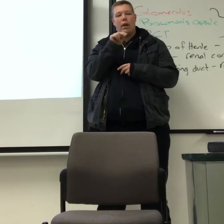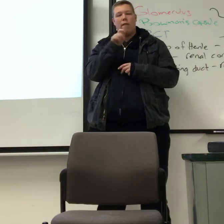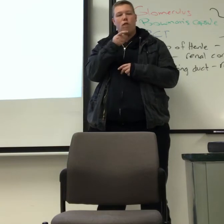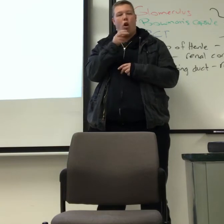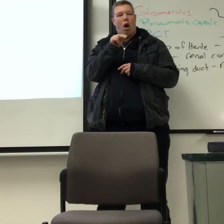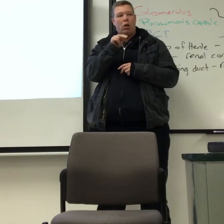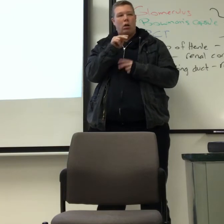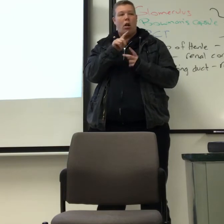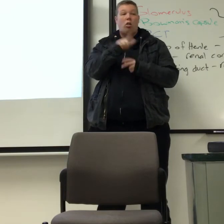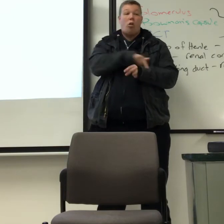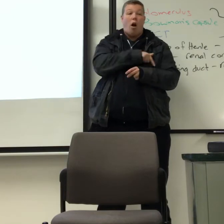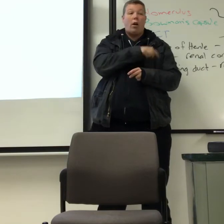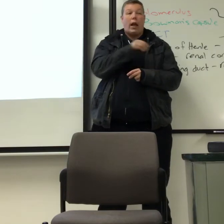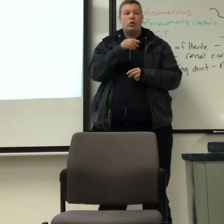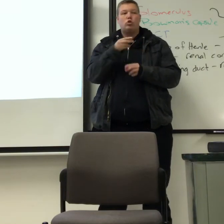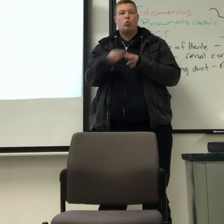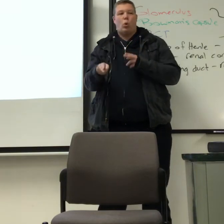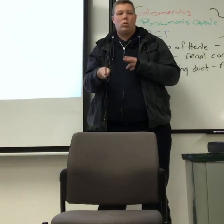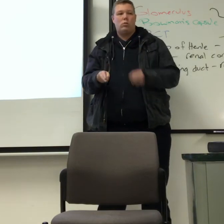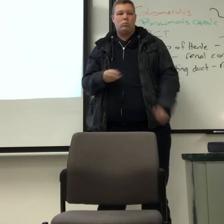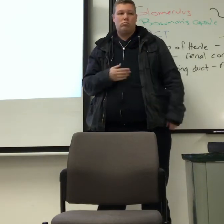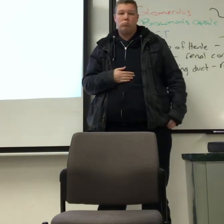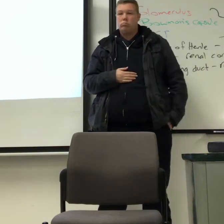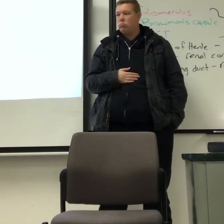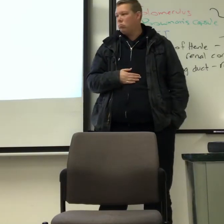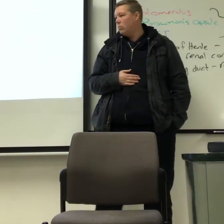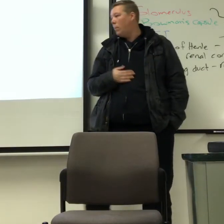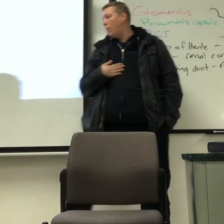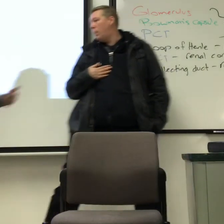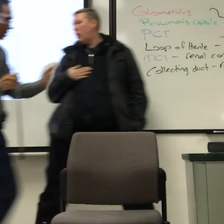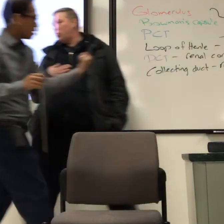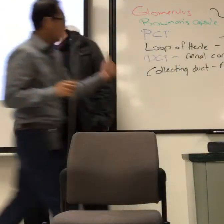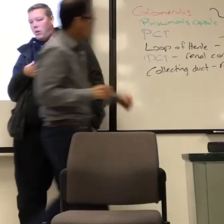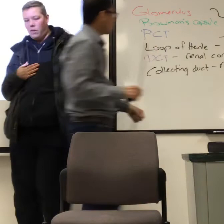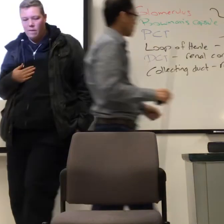long and short. Let's see here. So